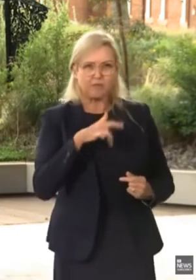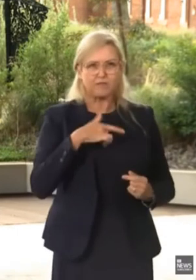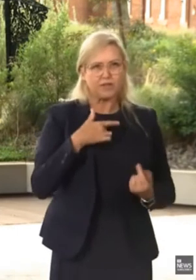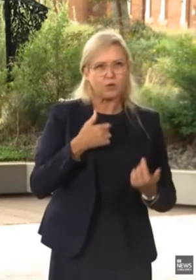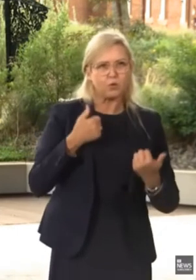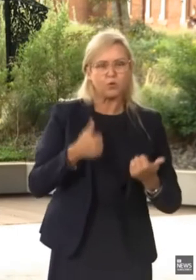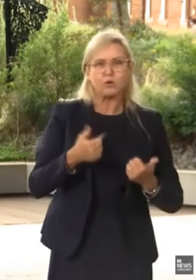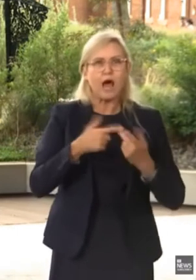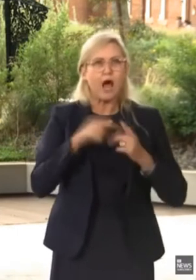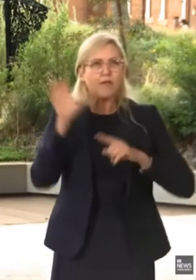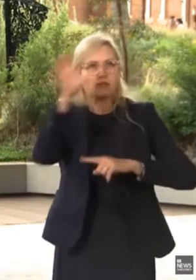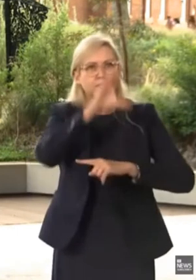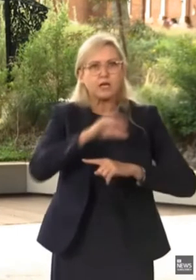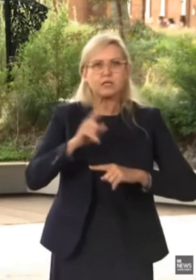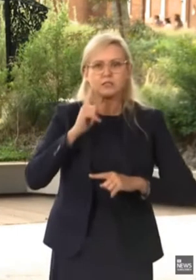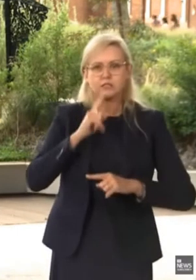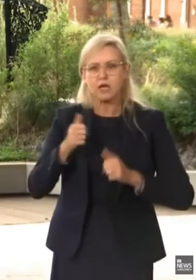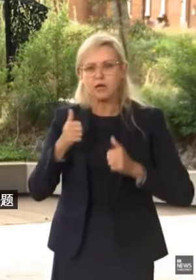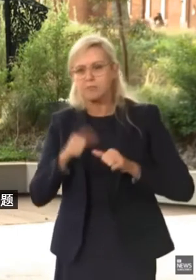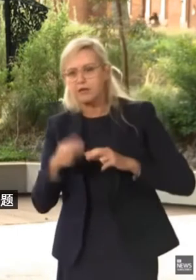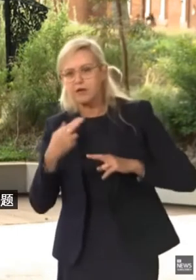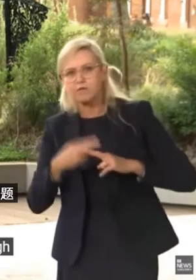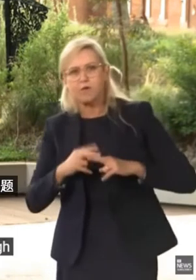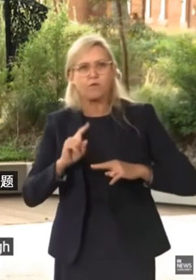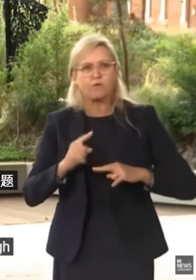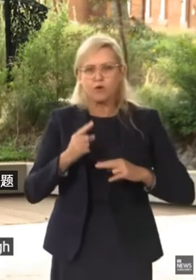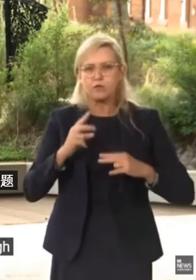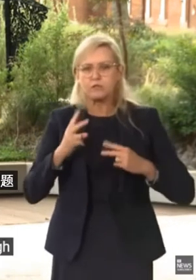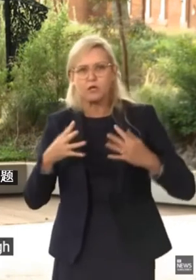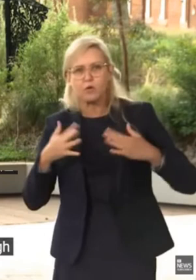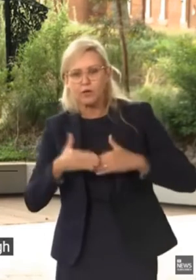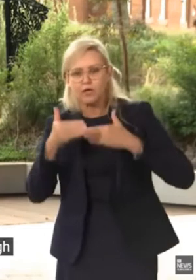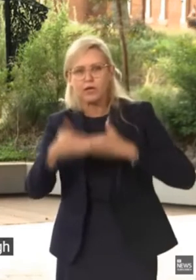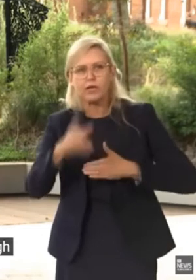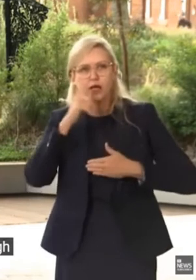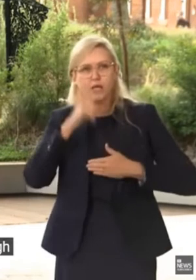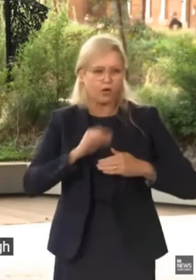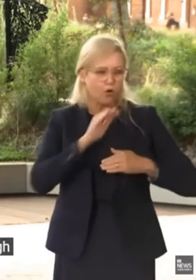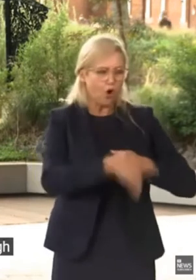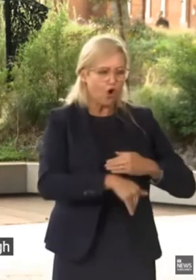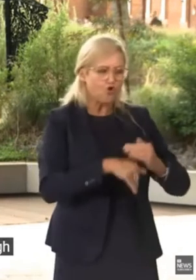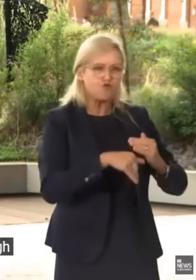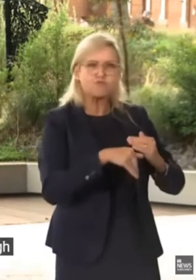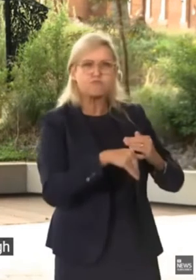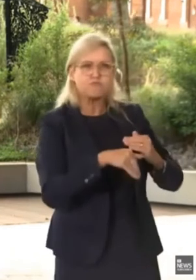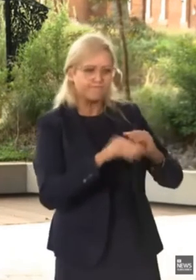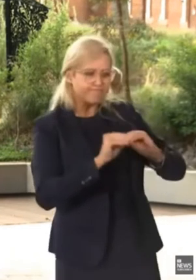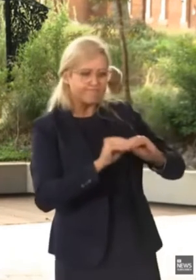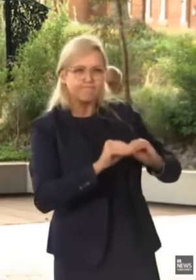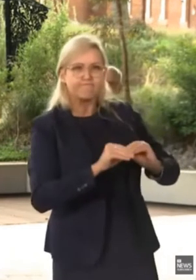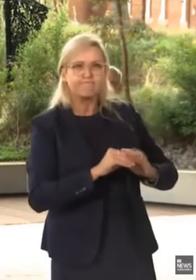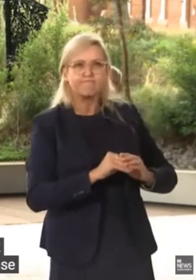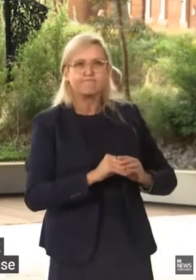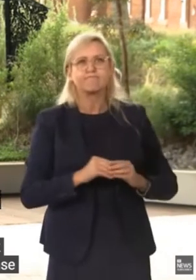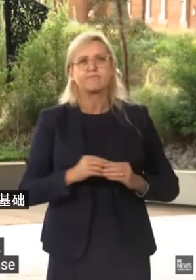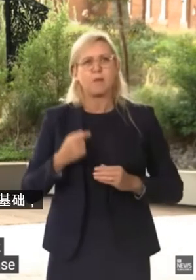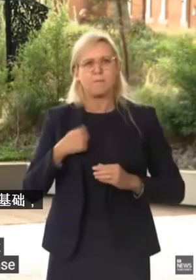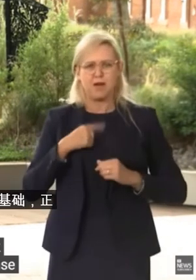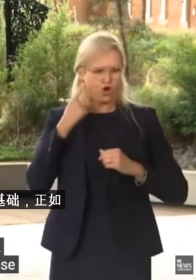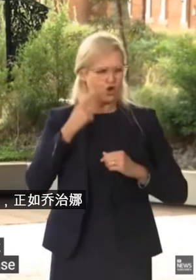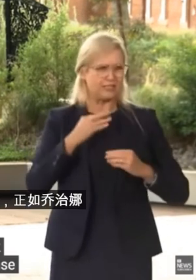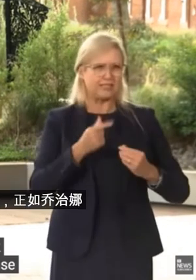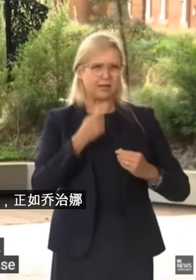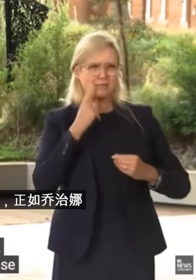weeks at the start of the term. And we will work through that with them. Well, we'll continue to work through that on a case-by-case